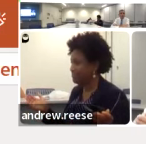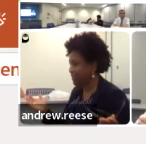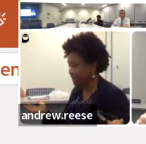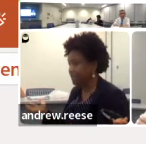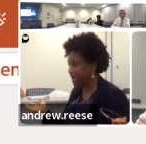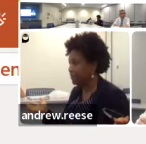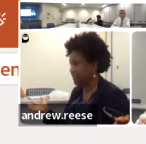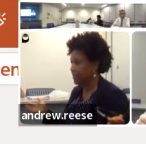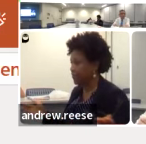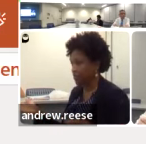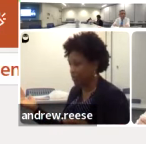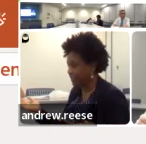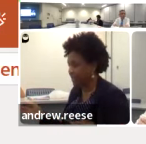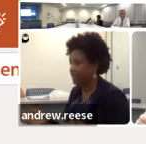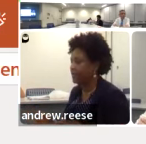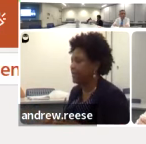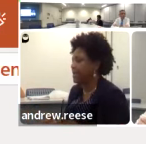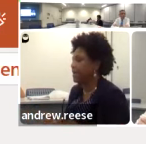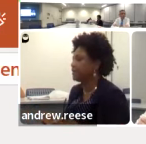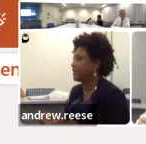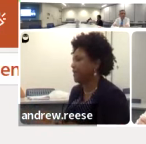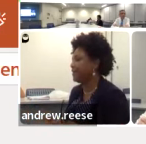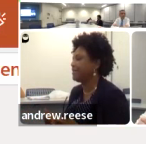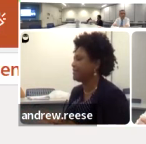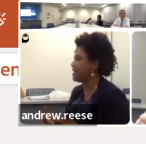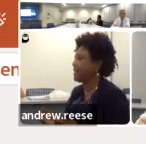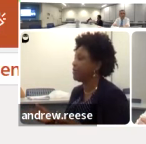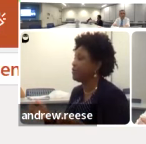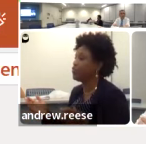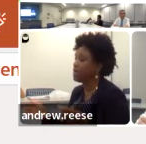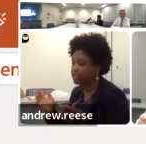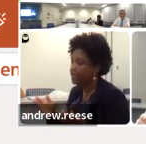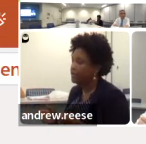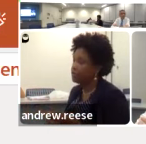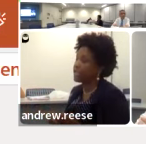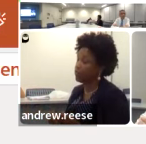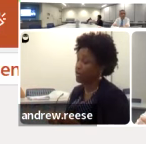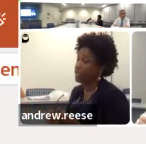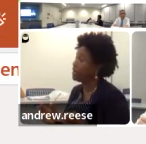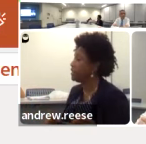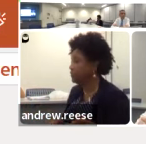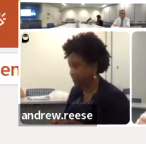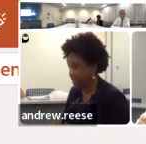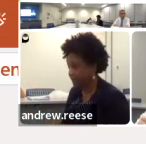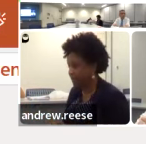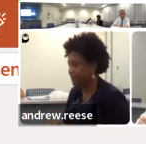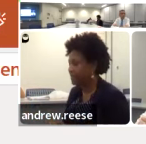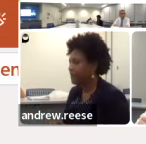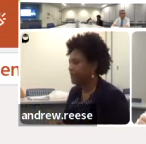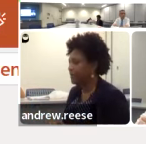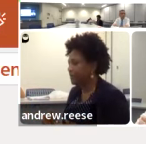about benefits counseling or what's there, they get scared. They think that, oh, once you start working, you're going to lose your